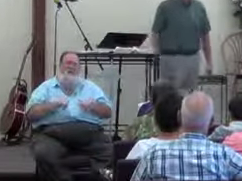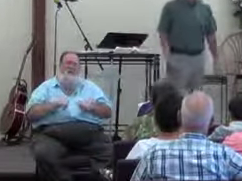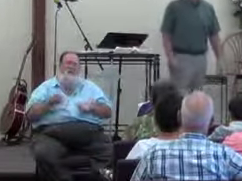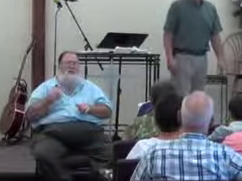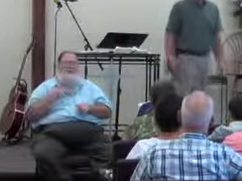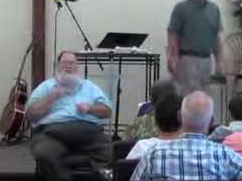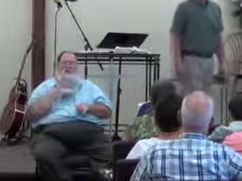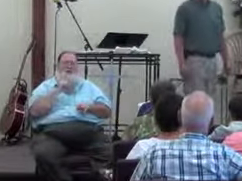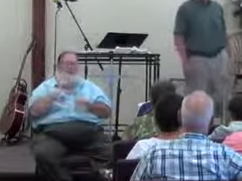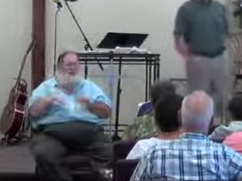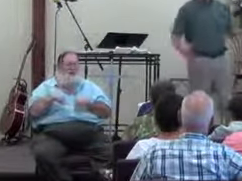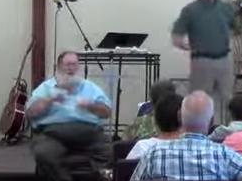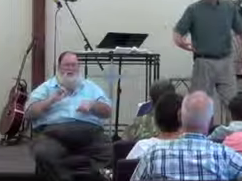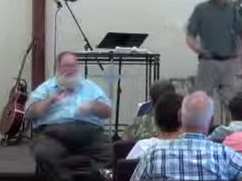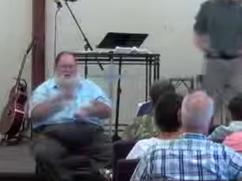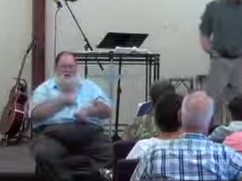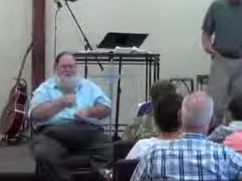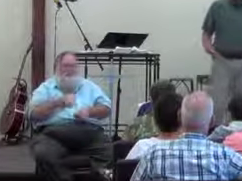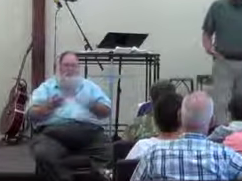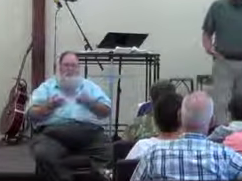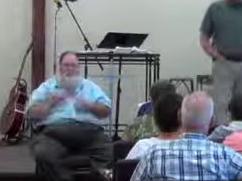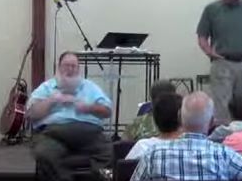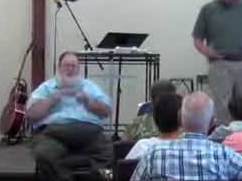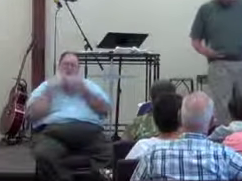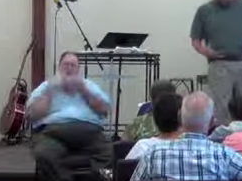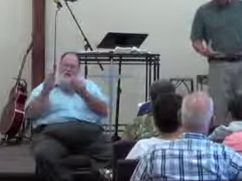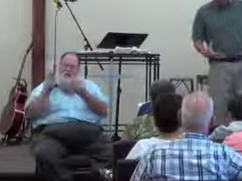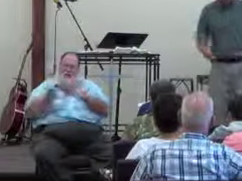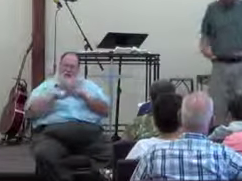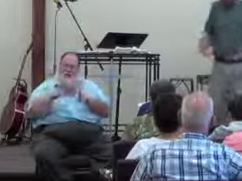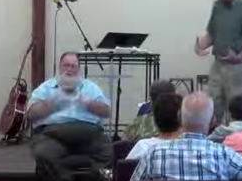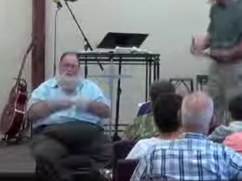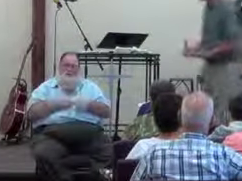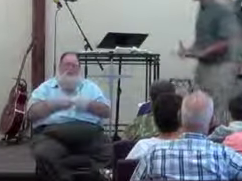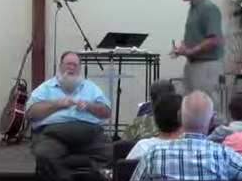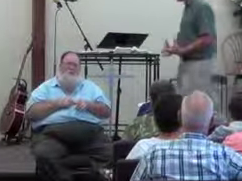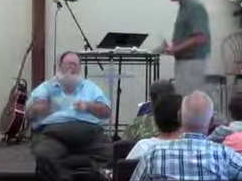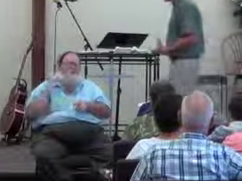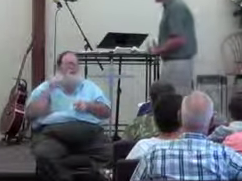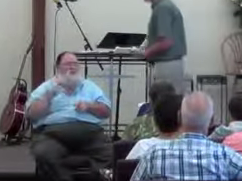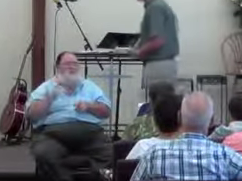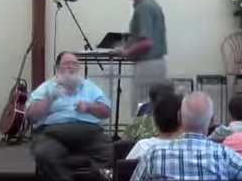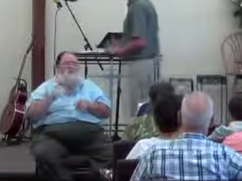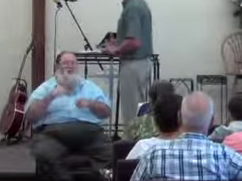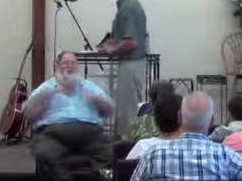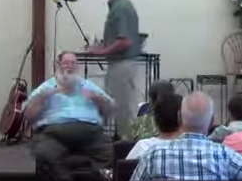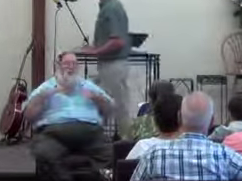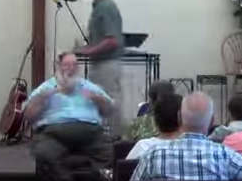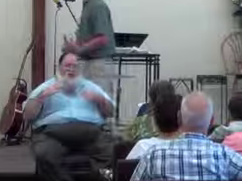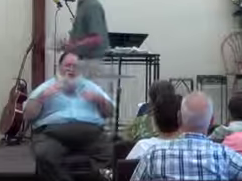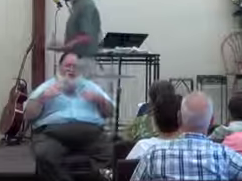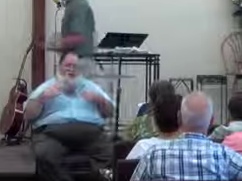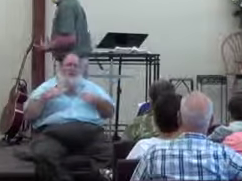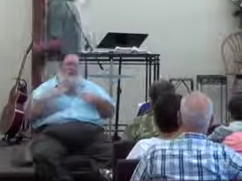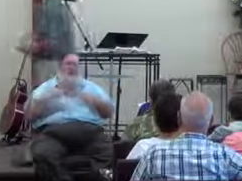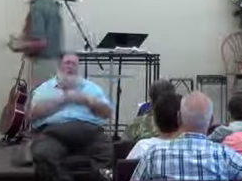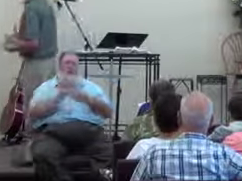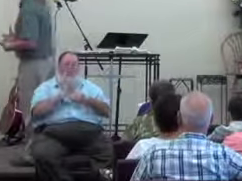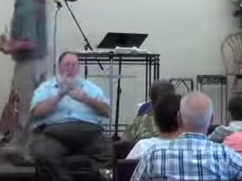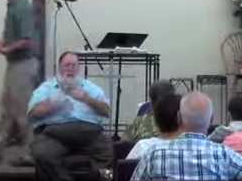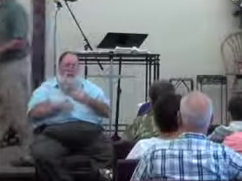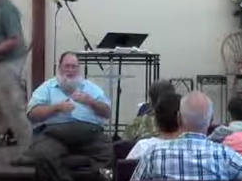ourselves. I want us to be faithful as we go through this holiday weekend, this Independence Day. You know,